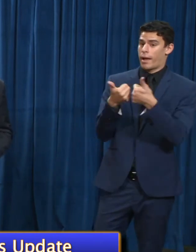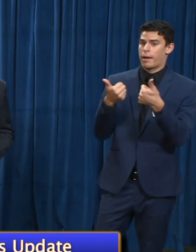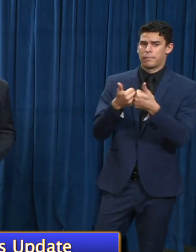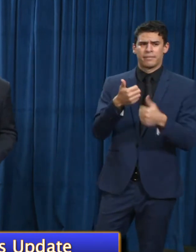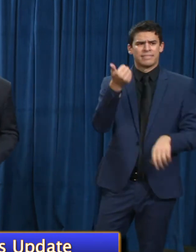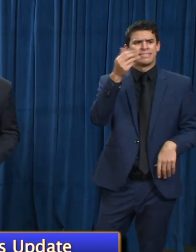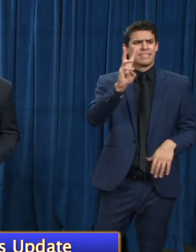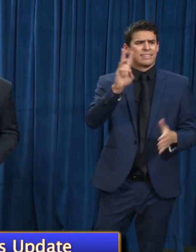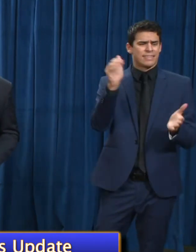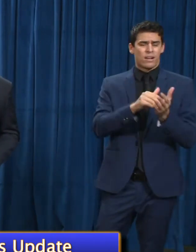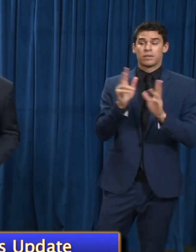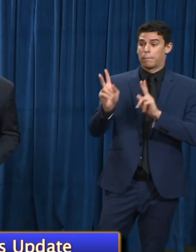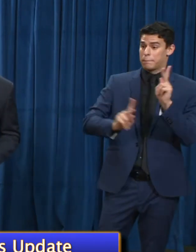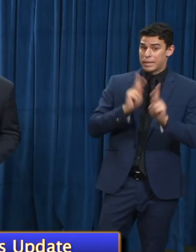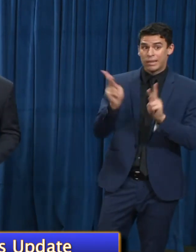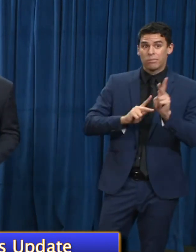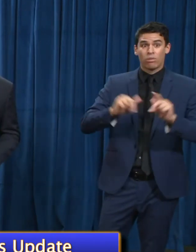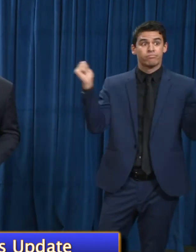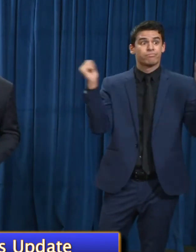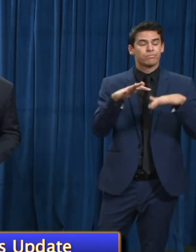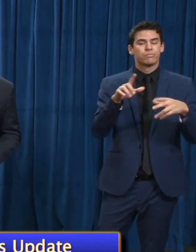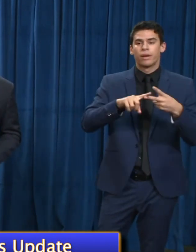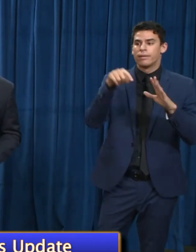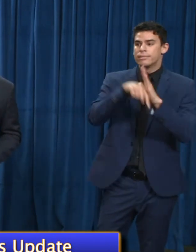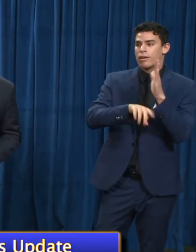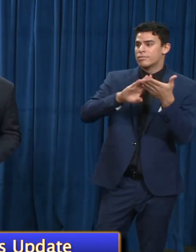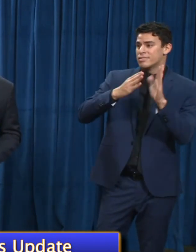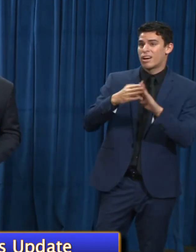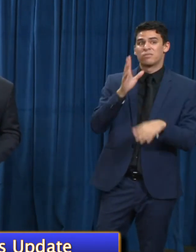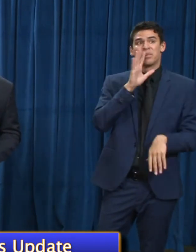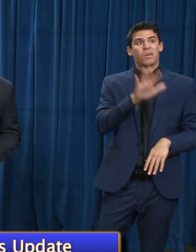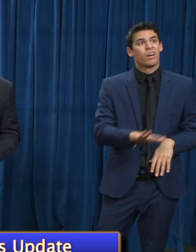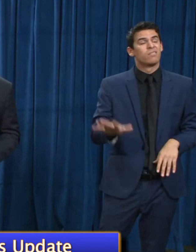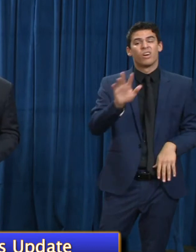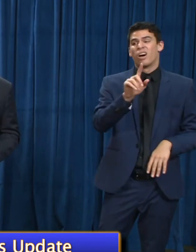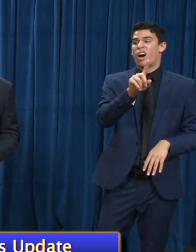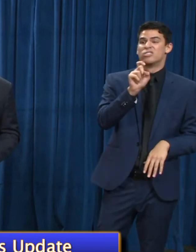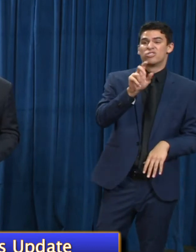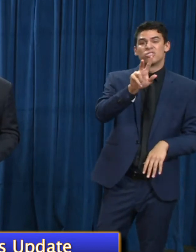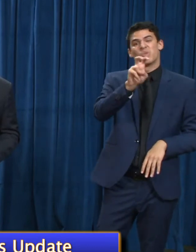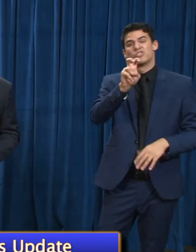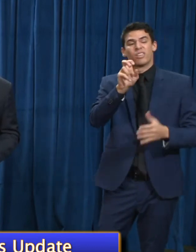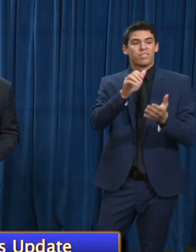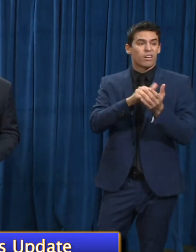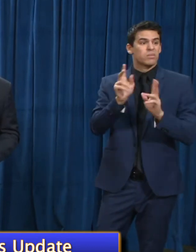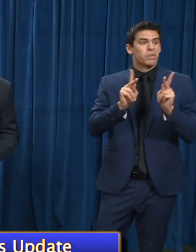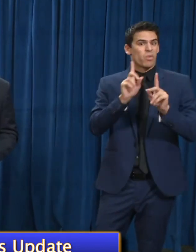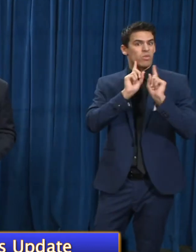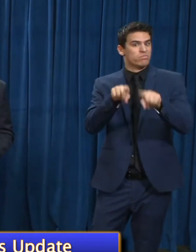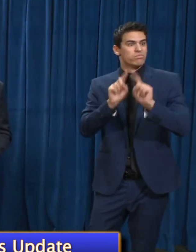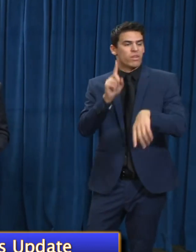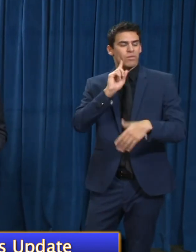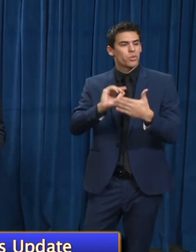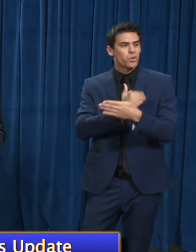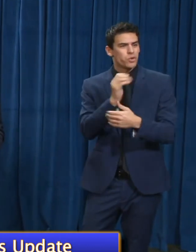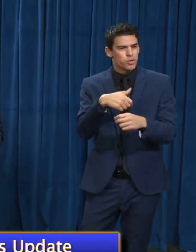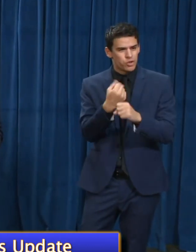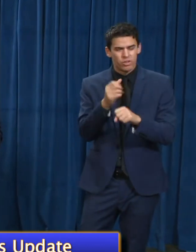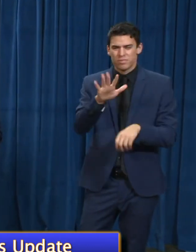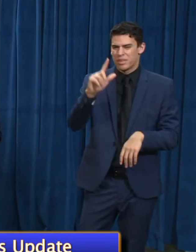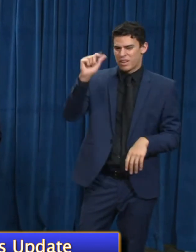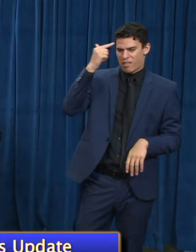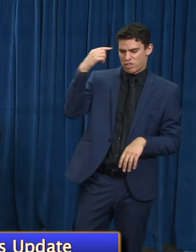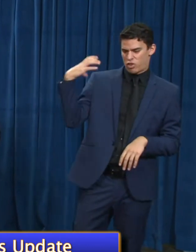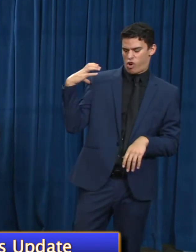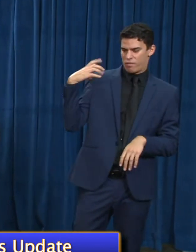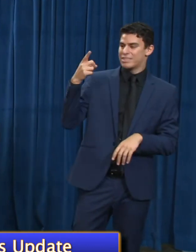night in the stadium. Downtown is going to probably generate 100 to 200,000 people. We did get a response from the governor's office last week saying